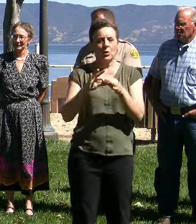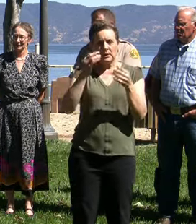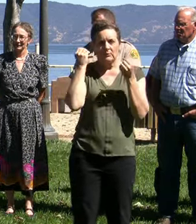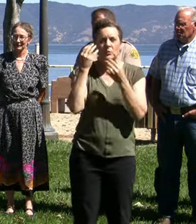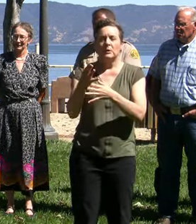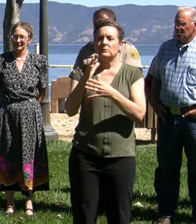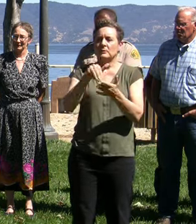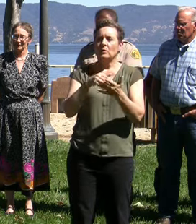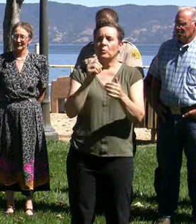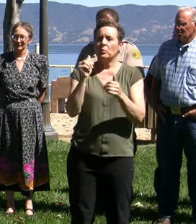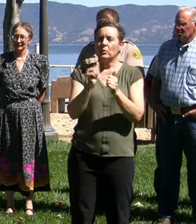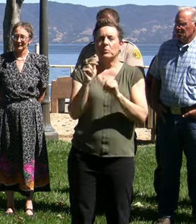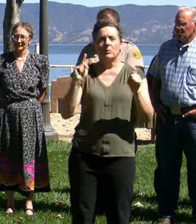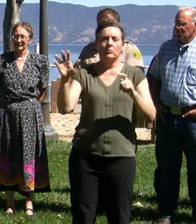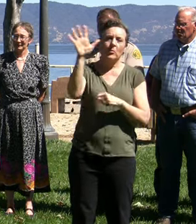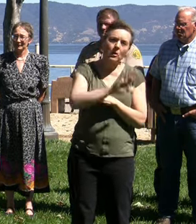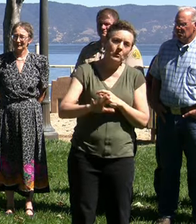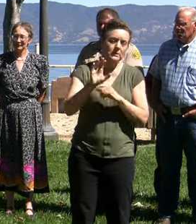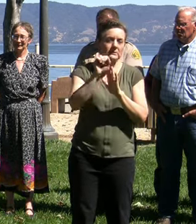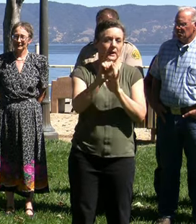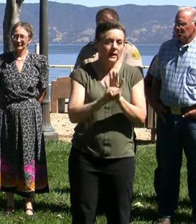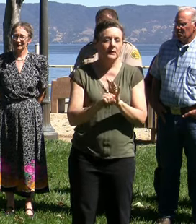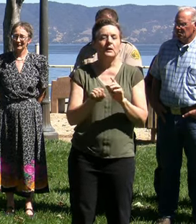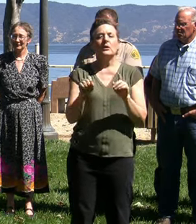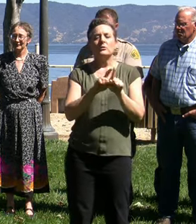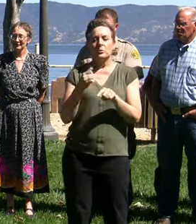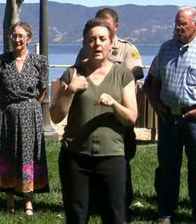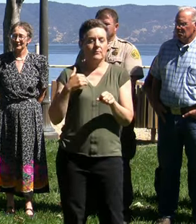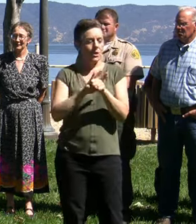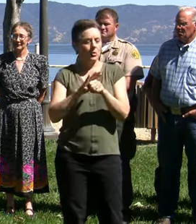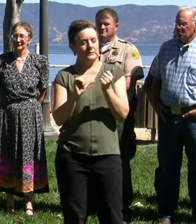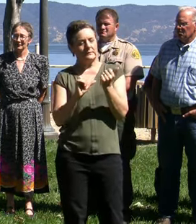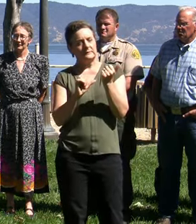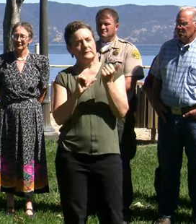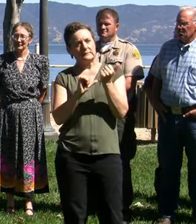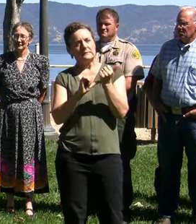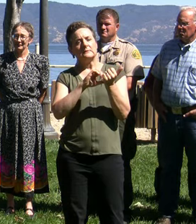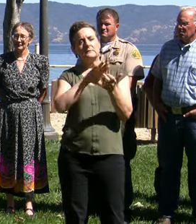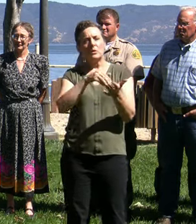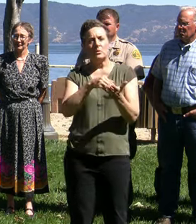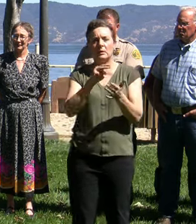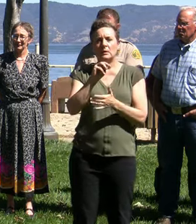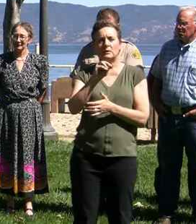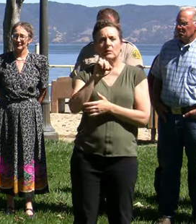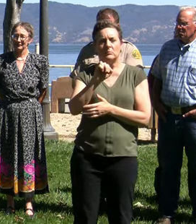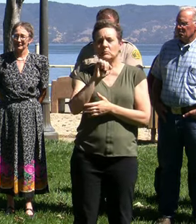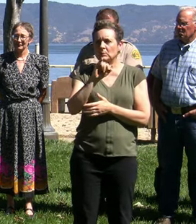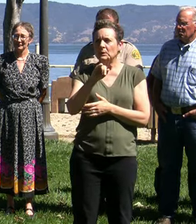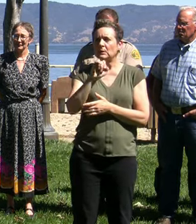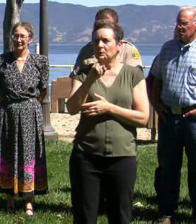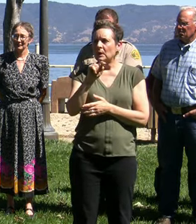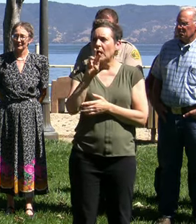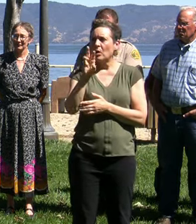state. In addition, we are also staffing the Local Assistance Center in Middletown. Yesterday, Governor